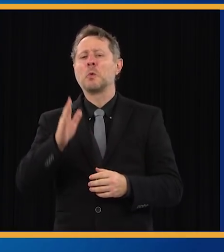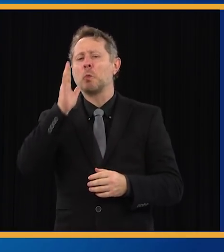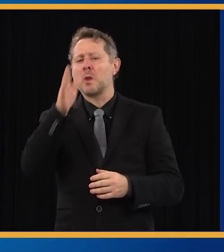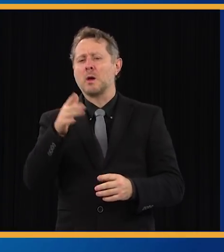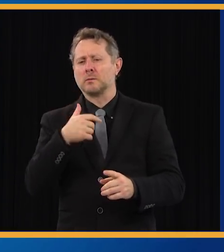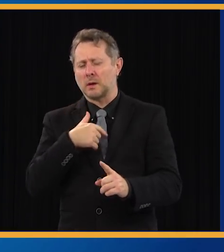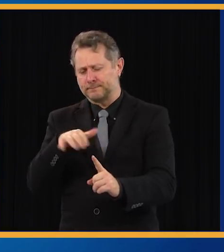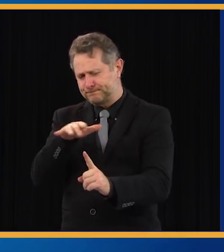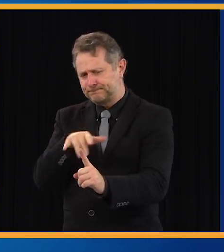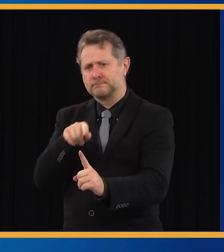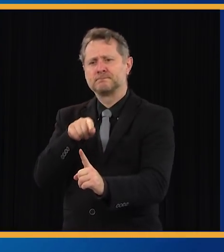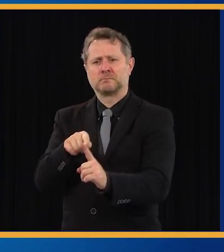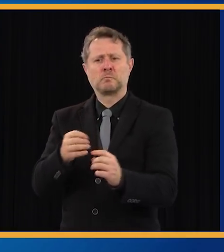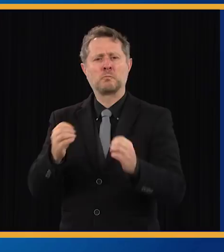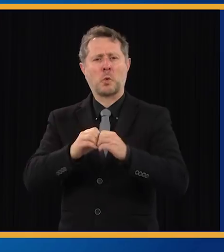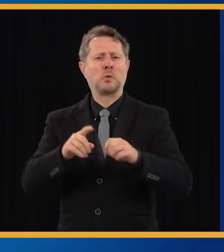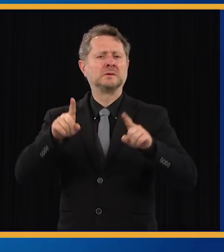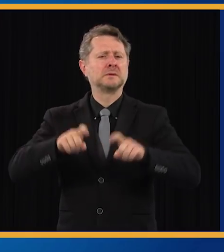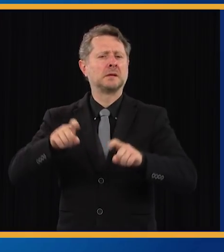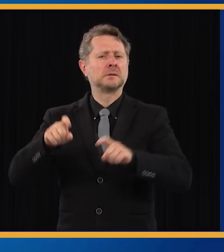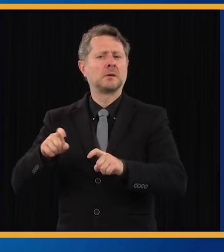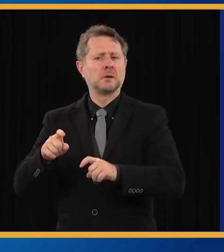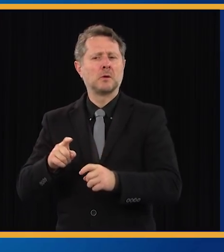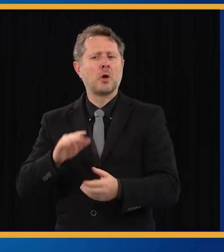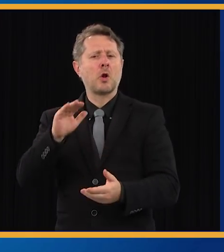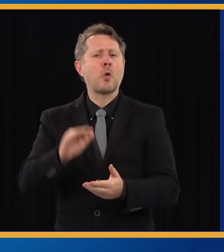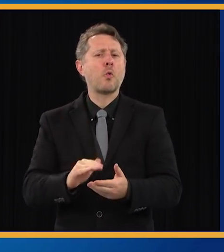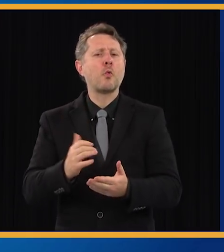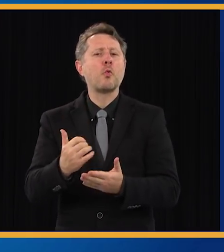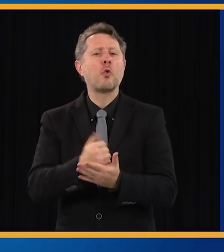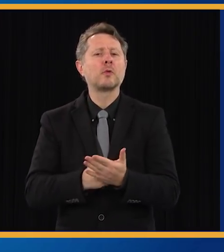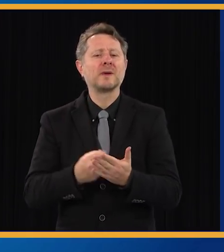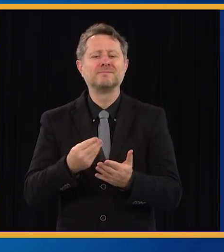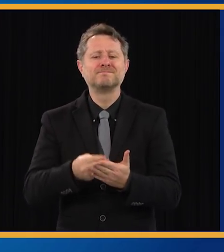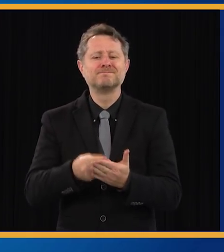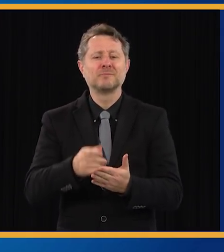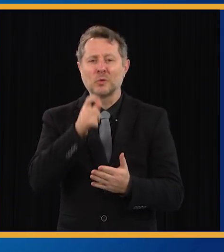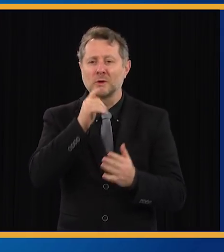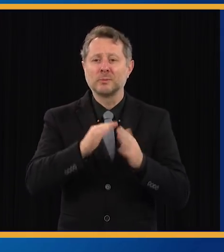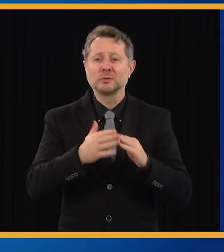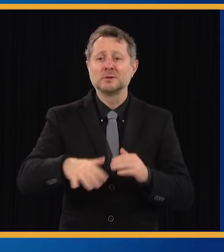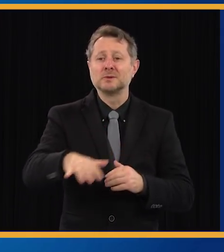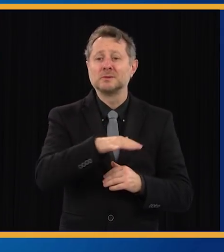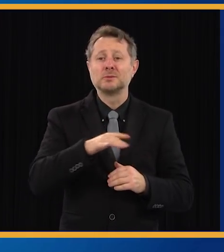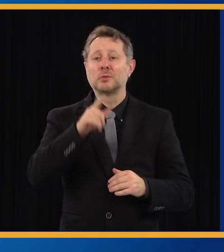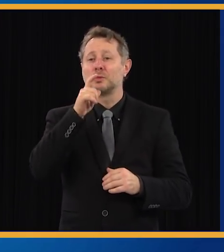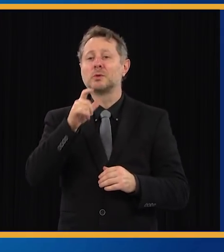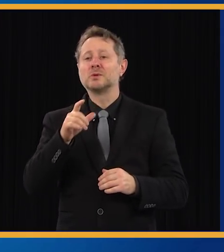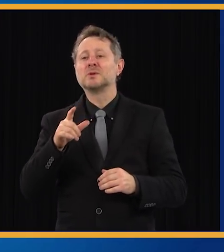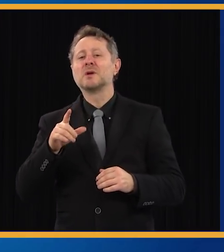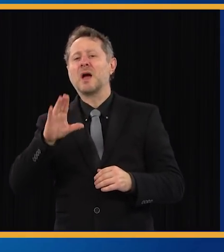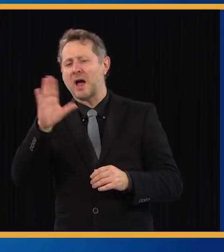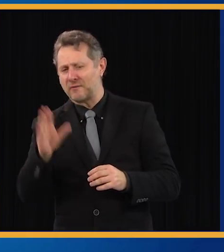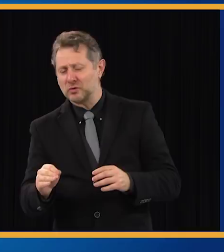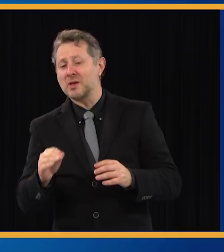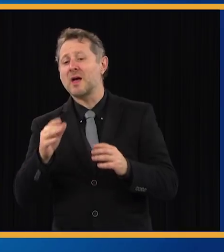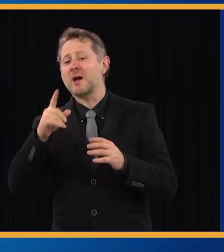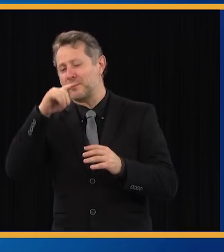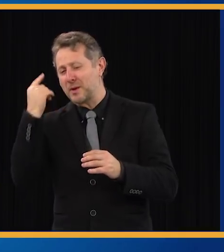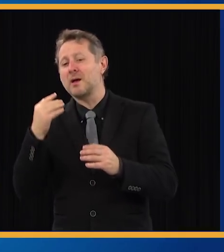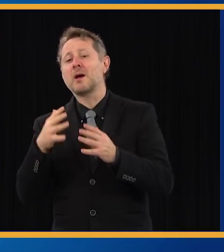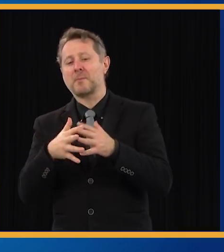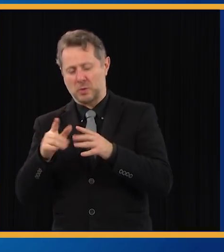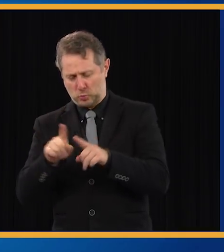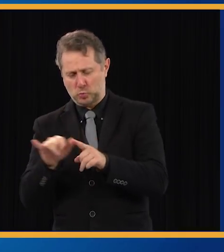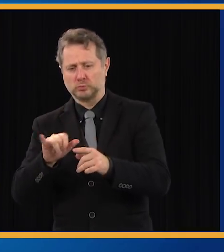more testing in lower income communities and African American and Latino communities, as we discussed.